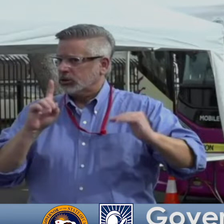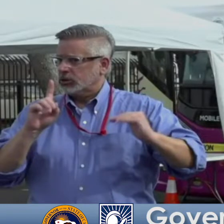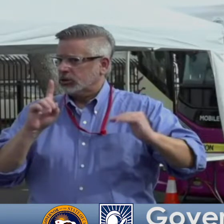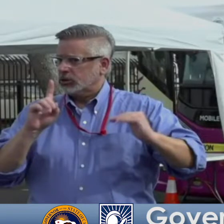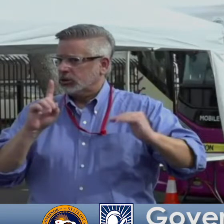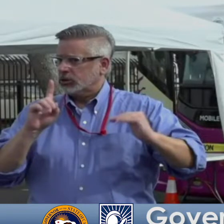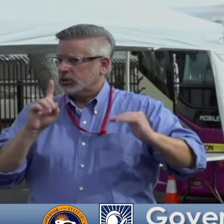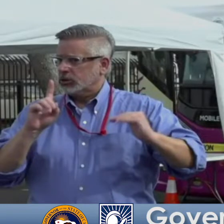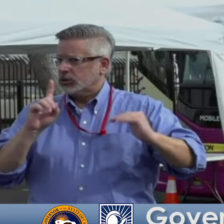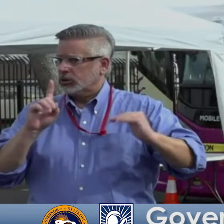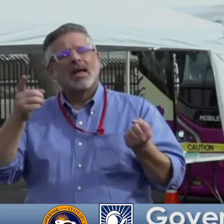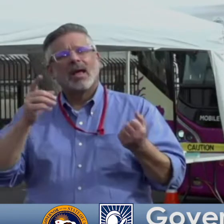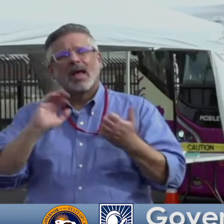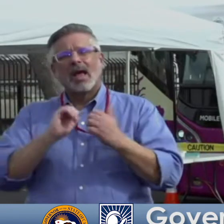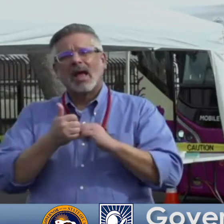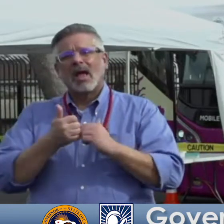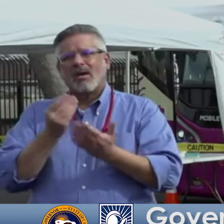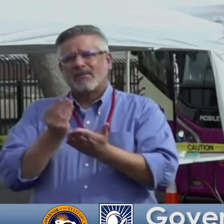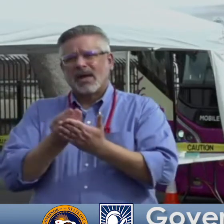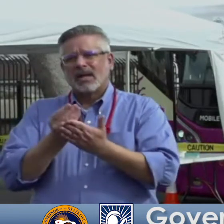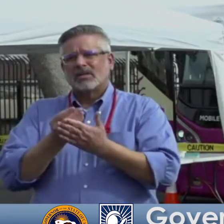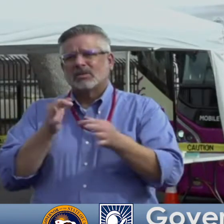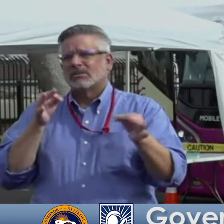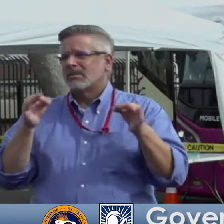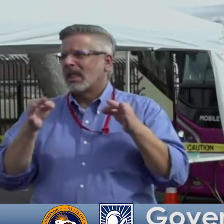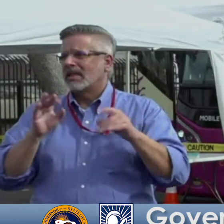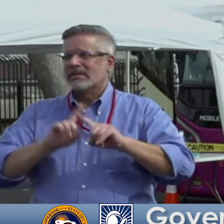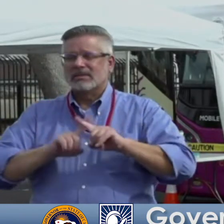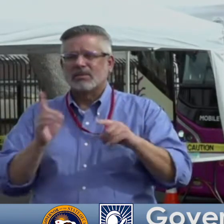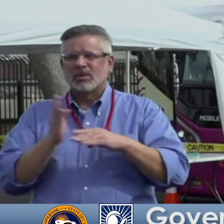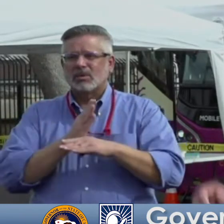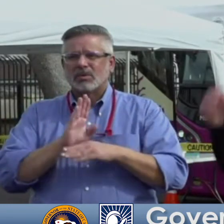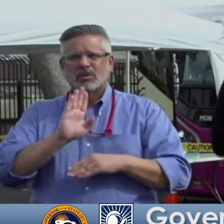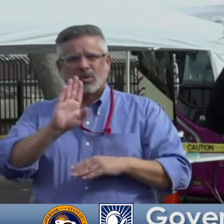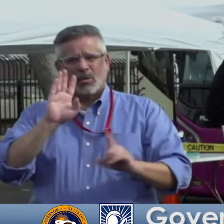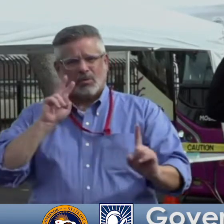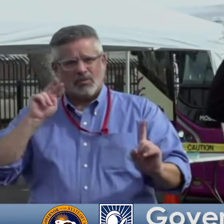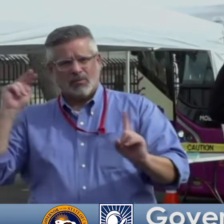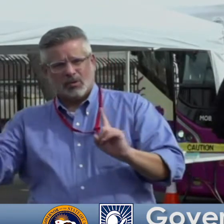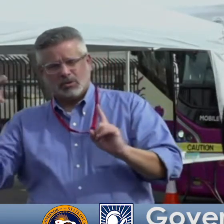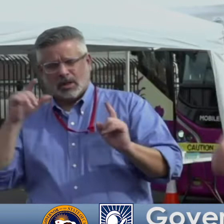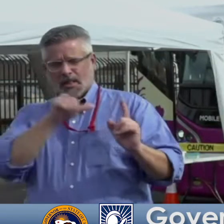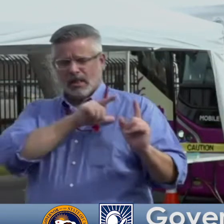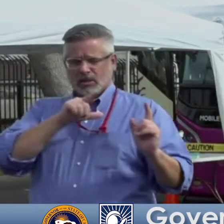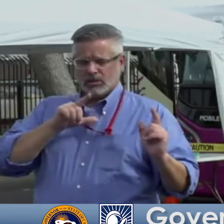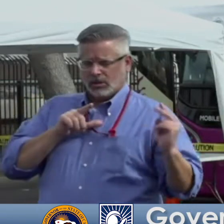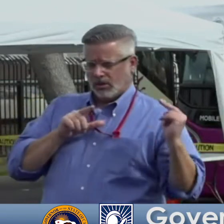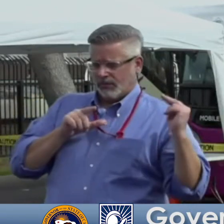how it's funded, can you explain the difference between universal and just